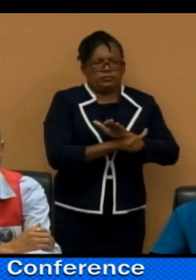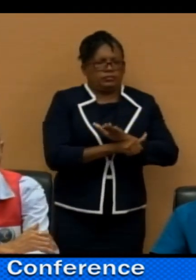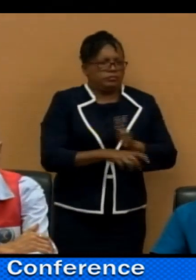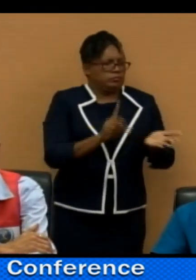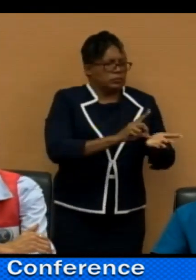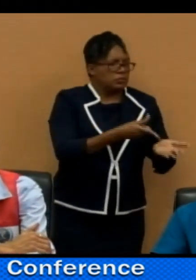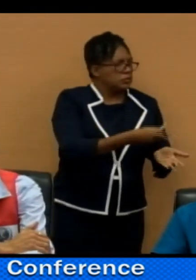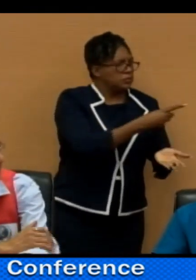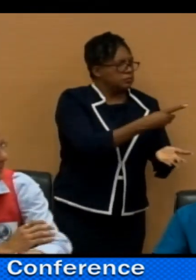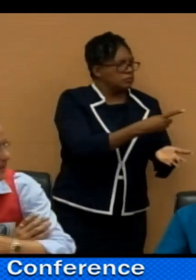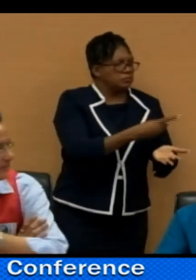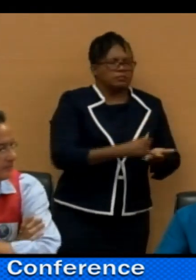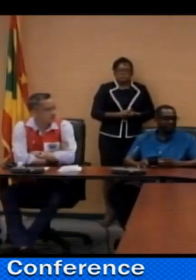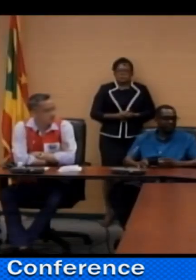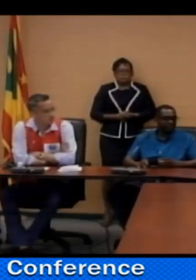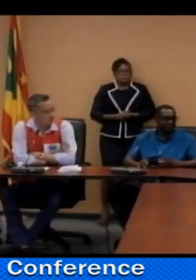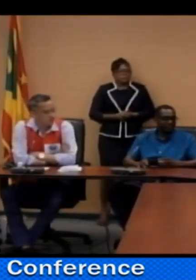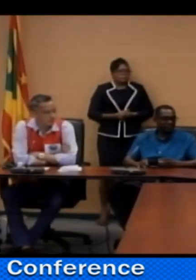or George?